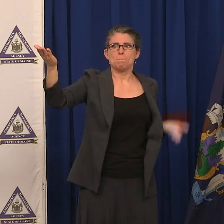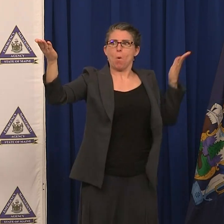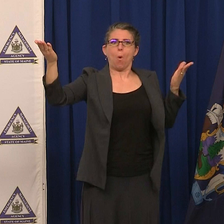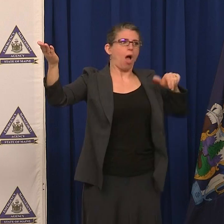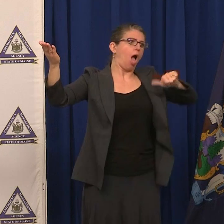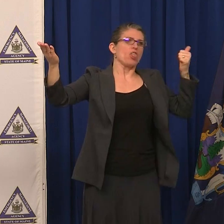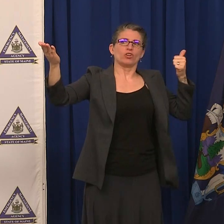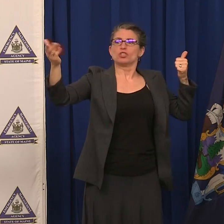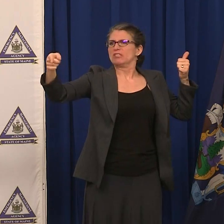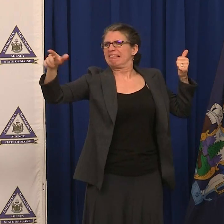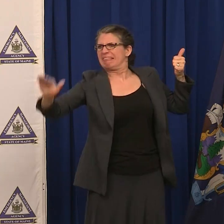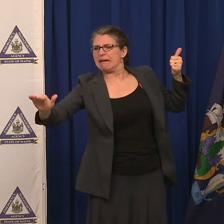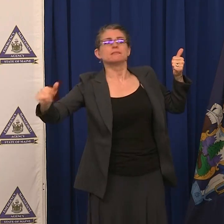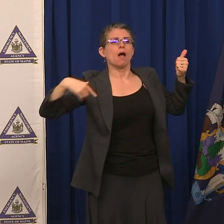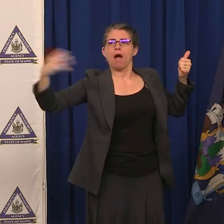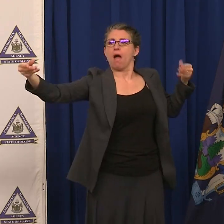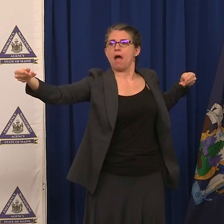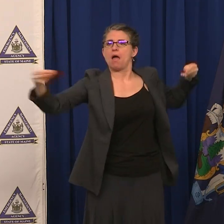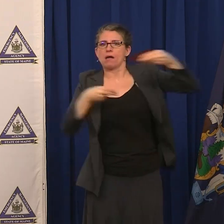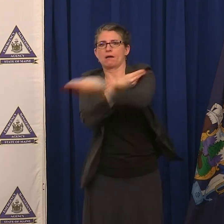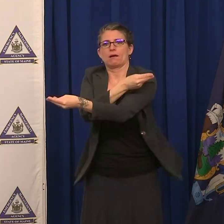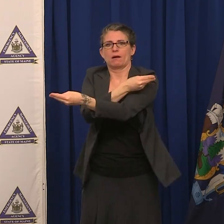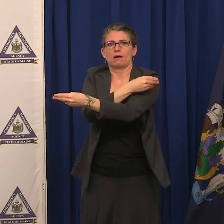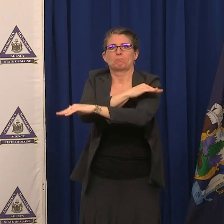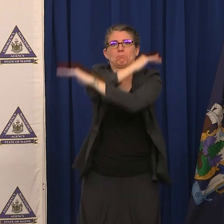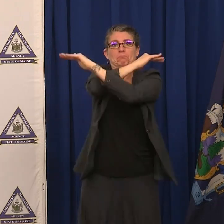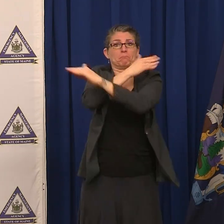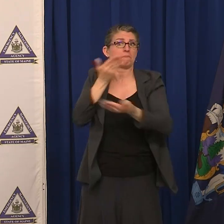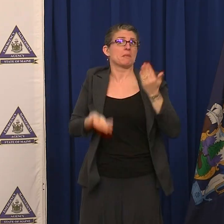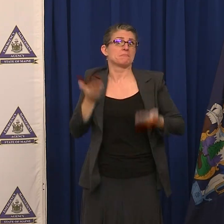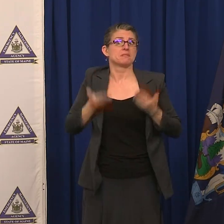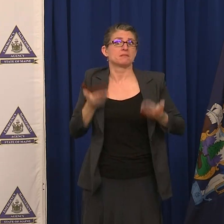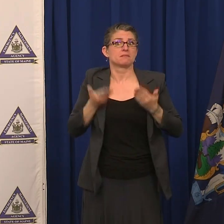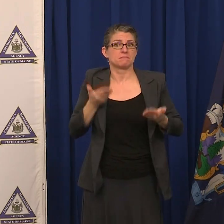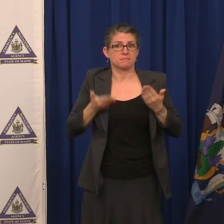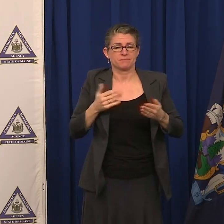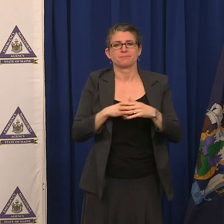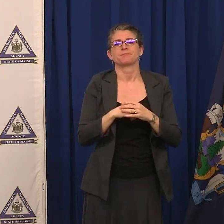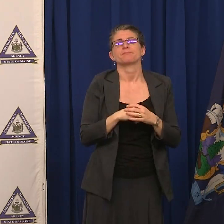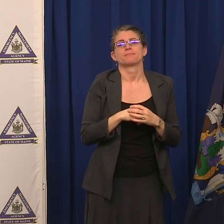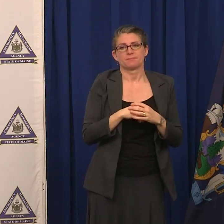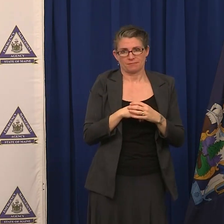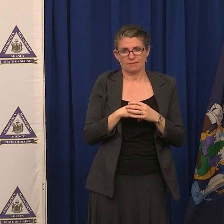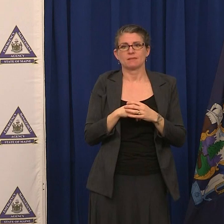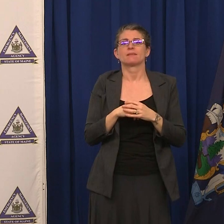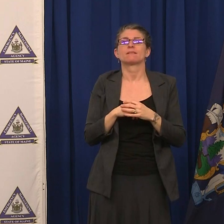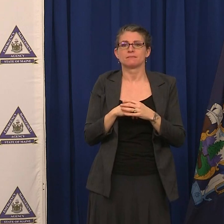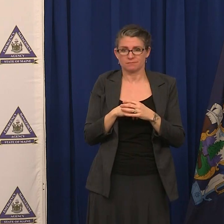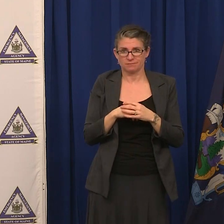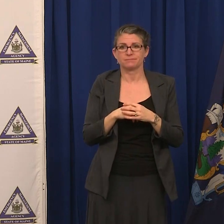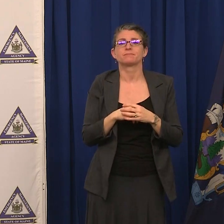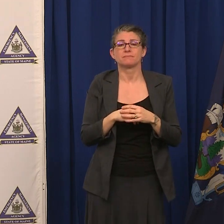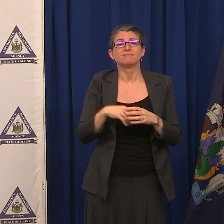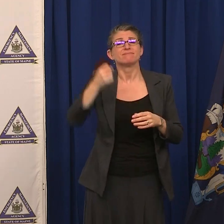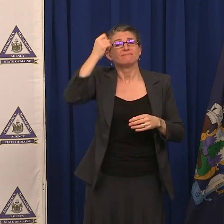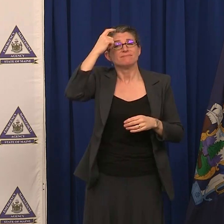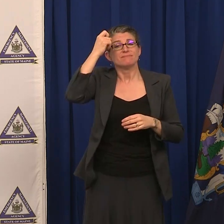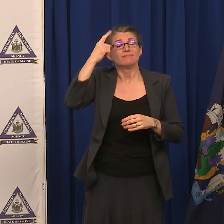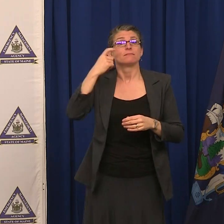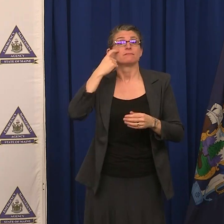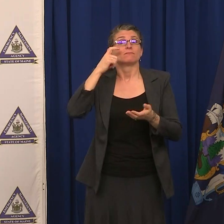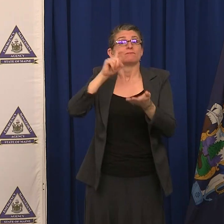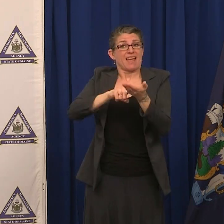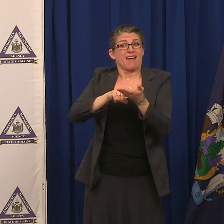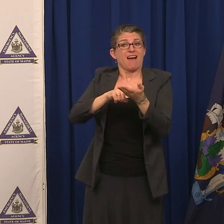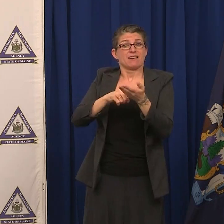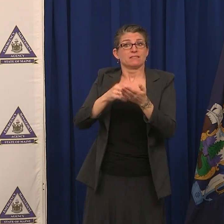be distributed to parts of the country that are experiencing outbreaks versus parts of the country like Maine, where there's still a